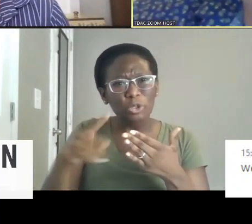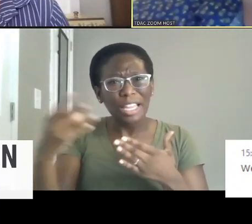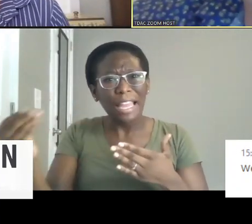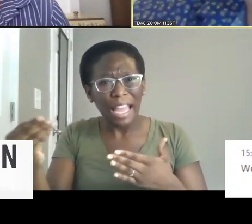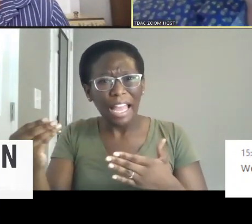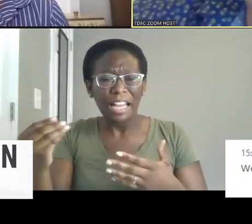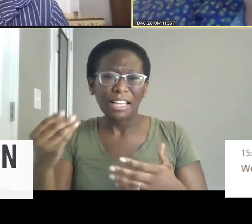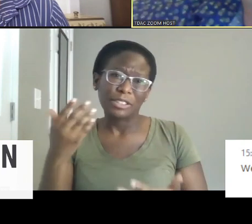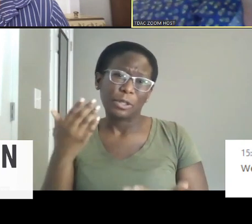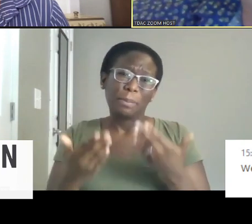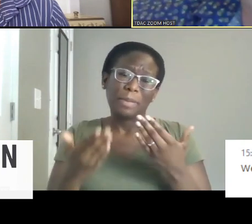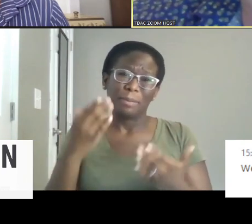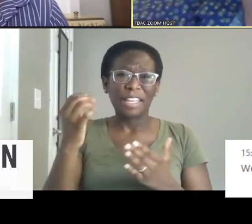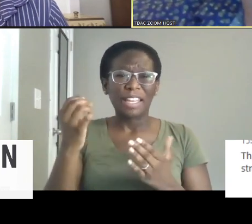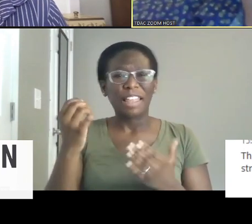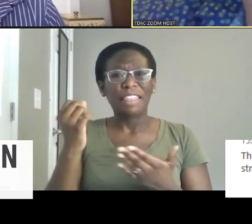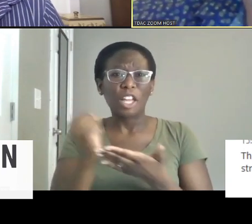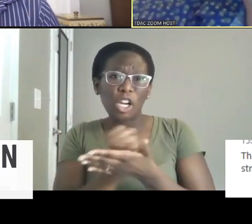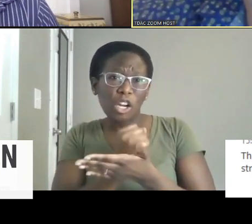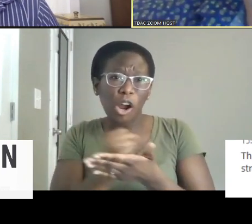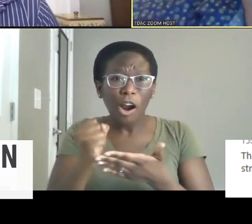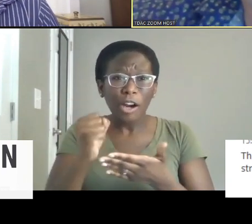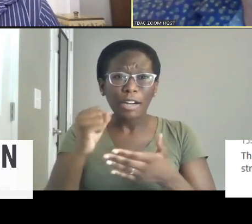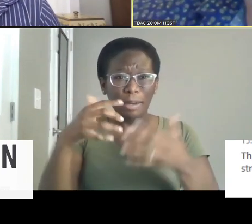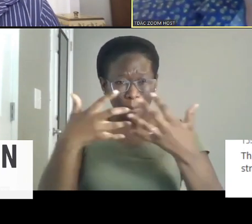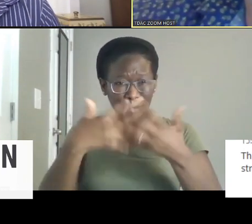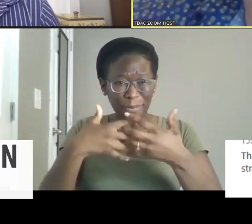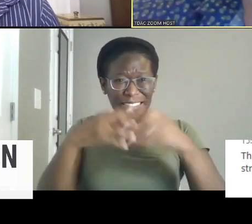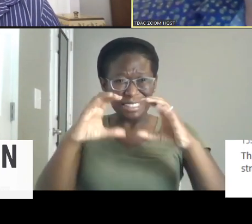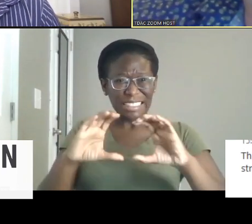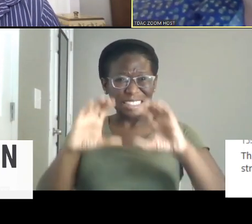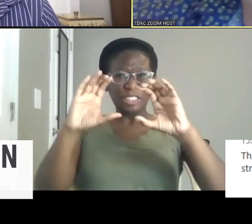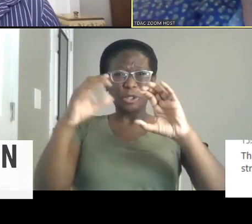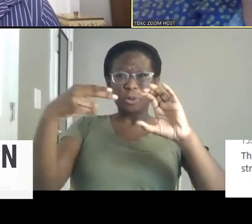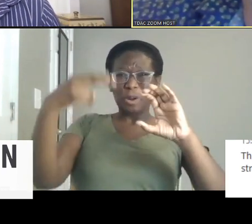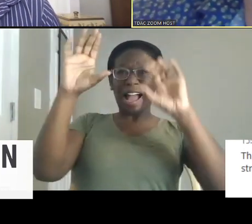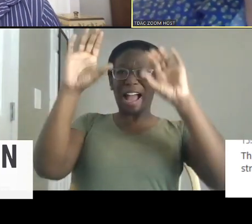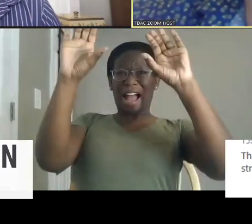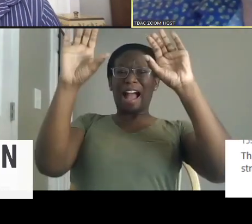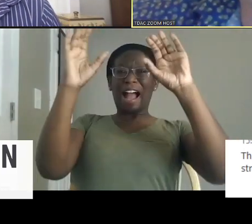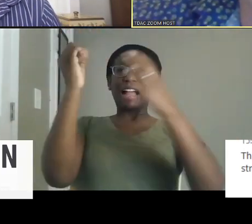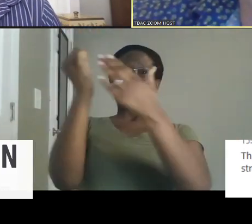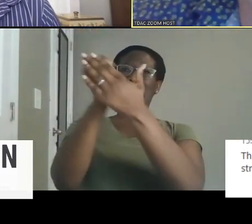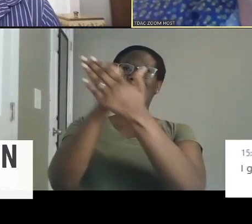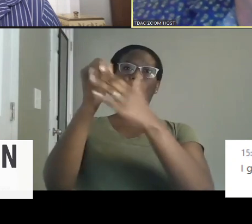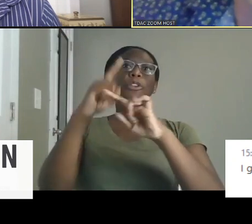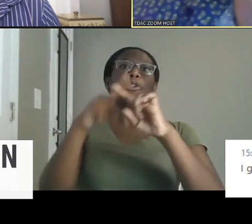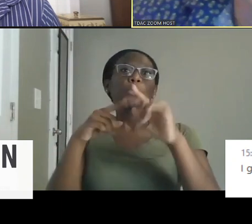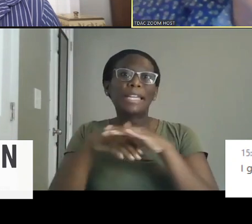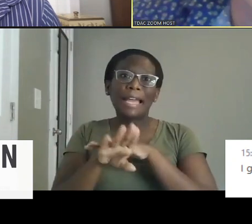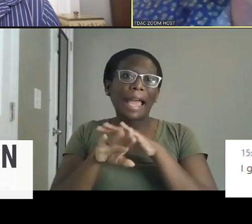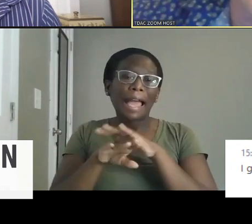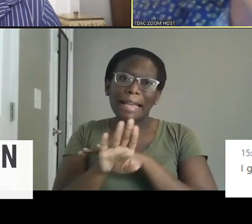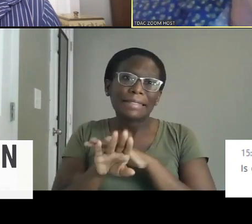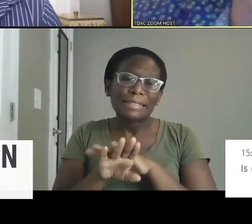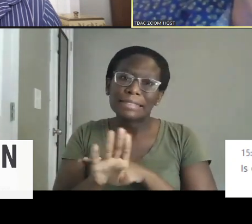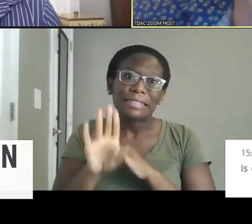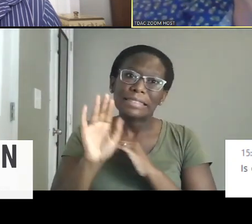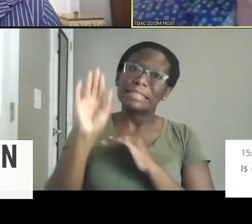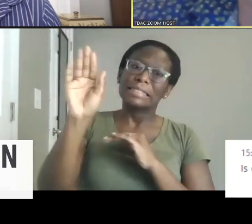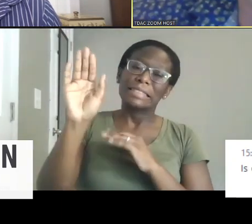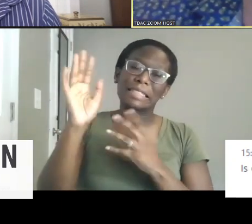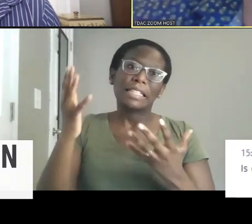swipe machine is either too high or you can't access it with your card. And it's